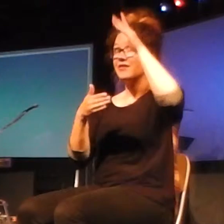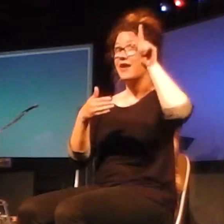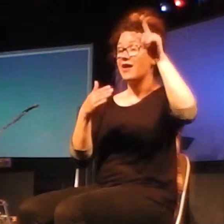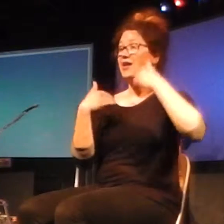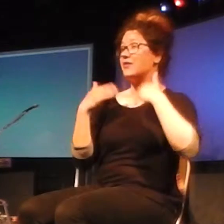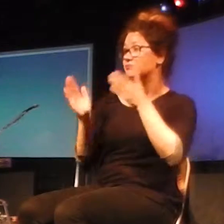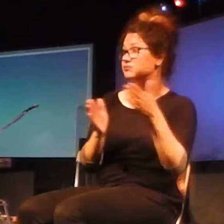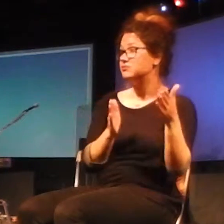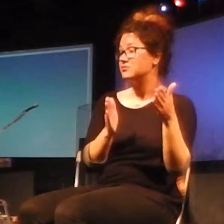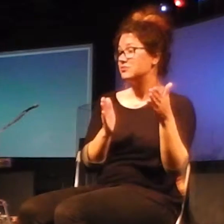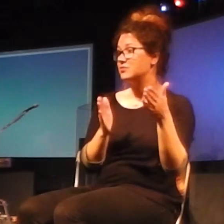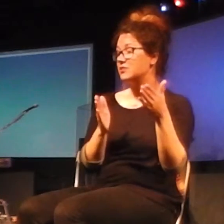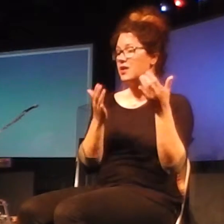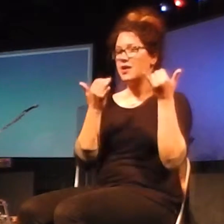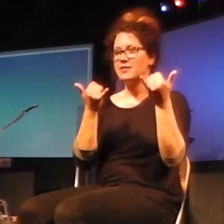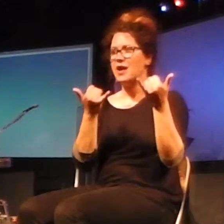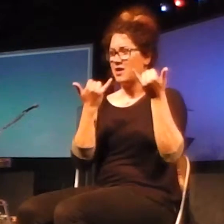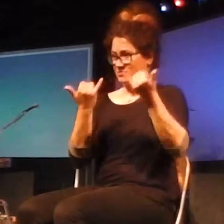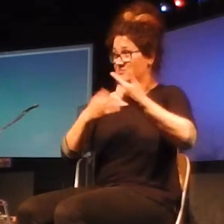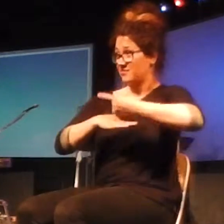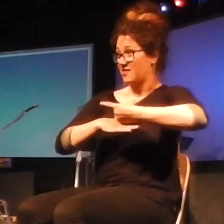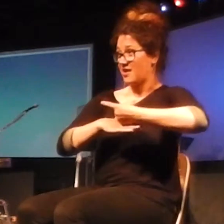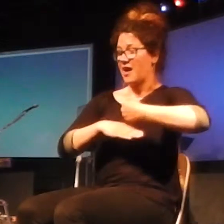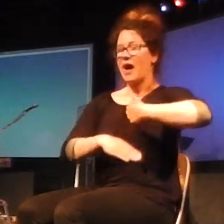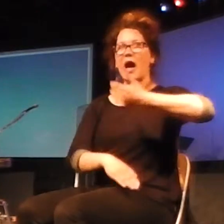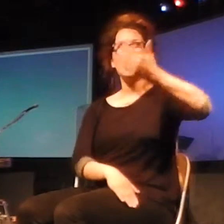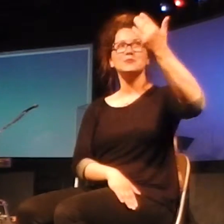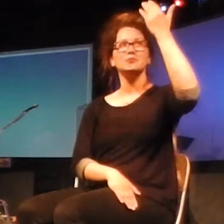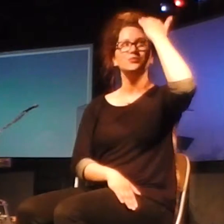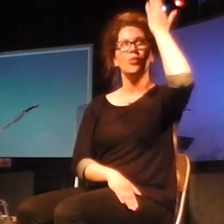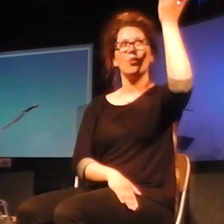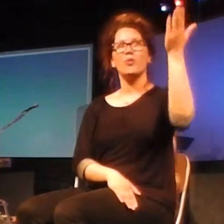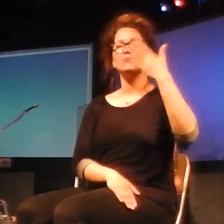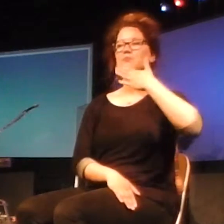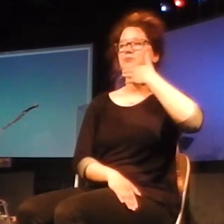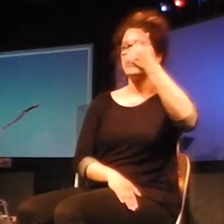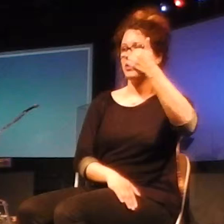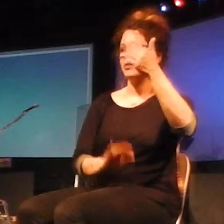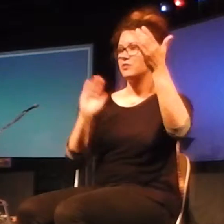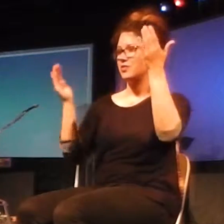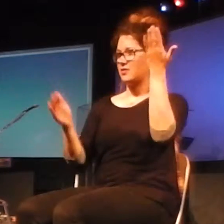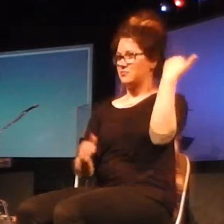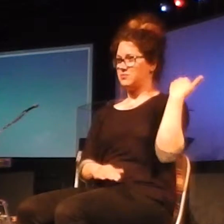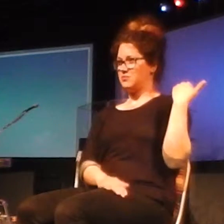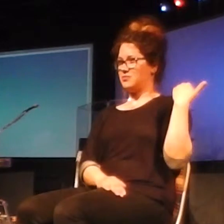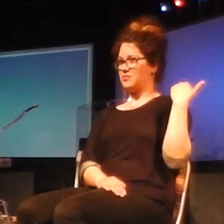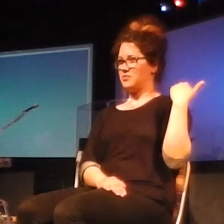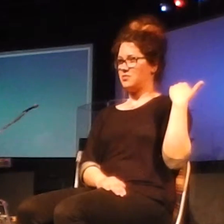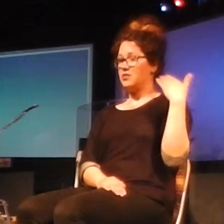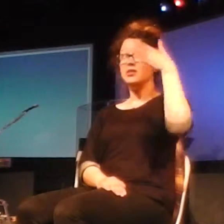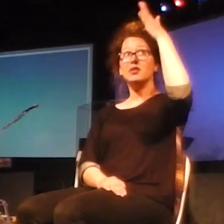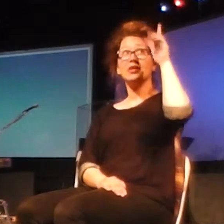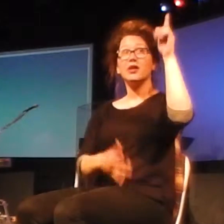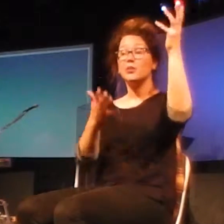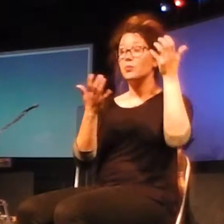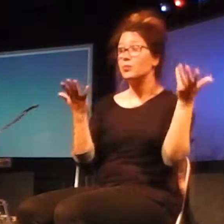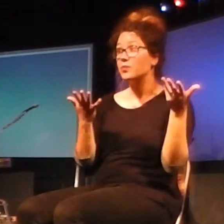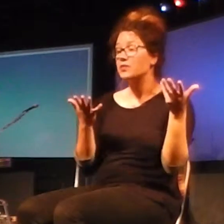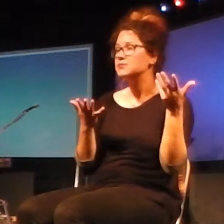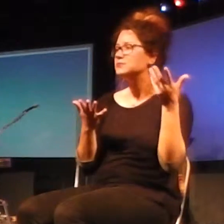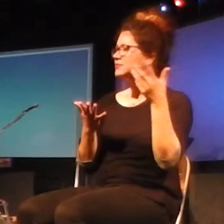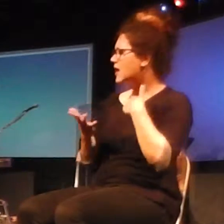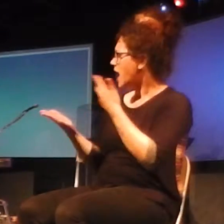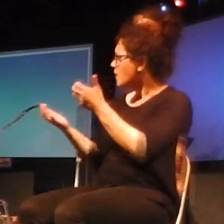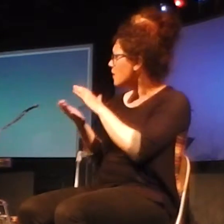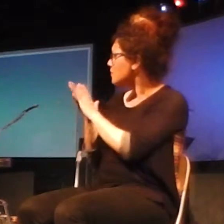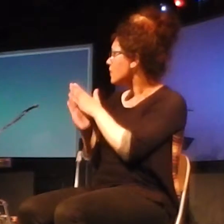him better today than I did then. What does God want? I want to be your God. And